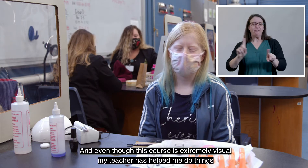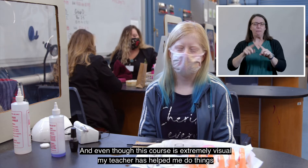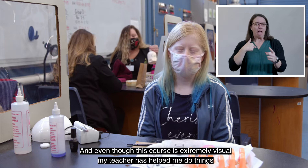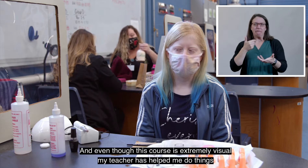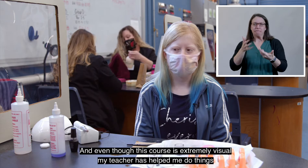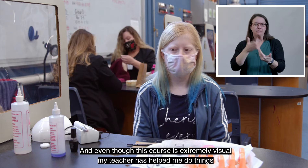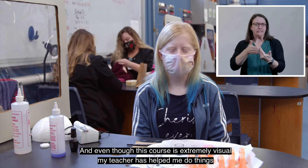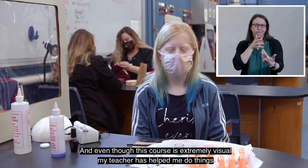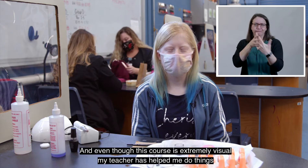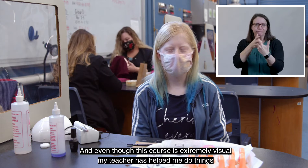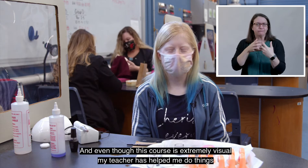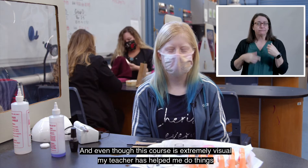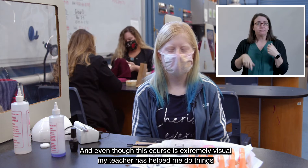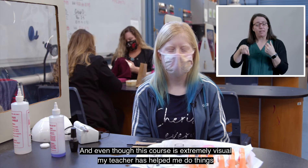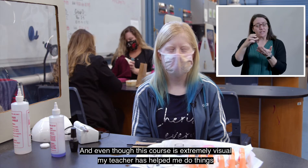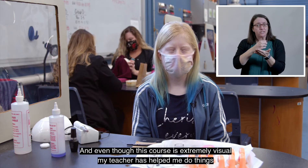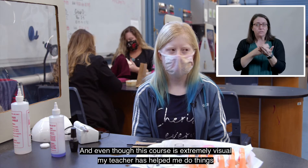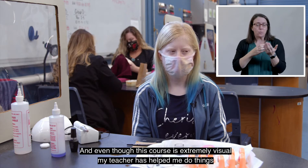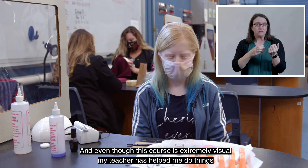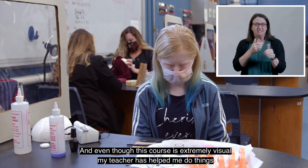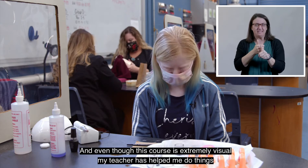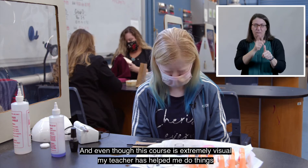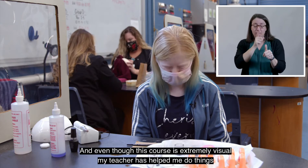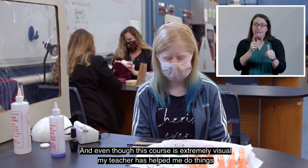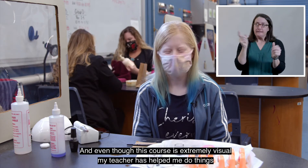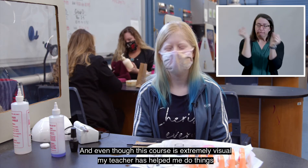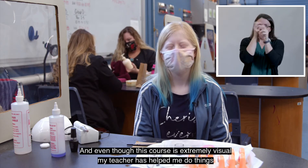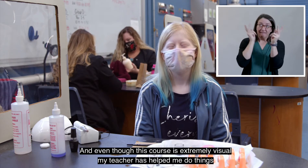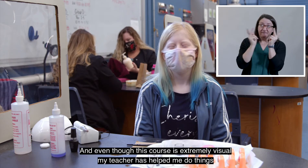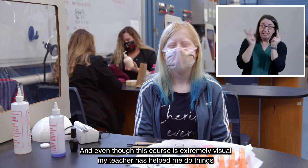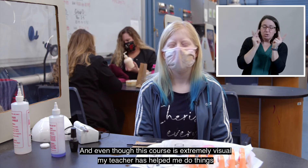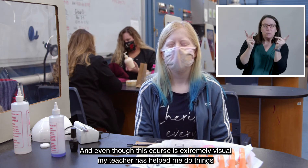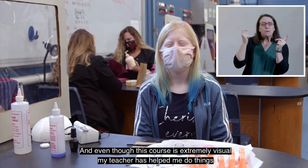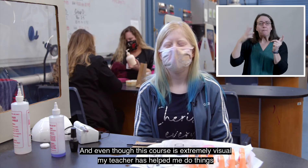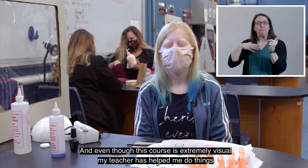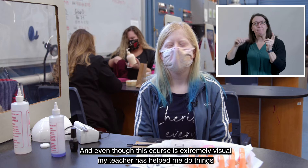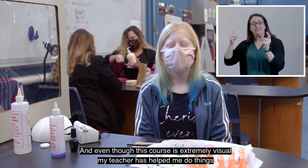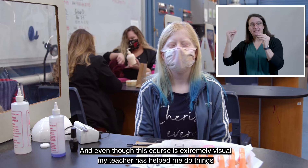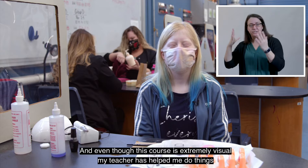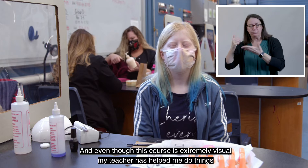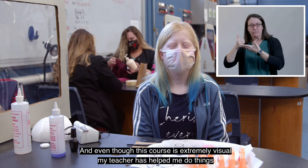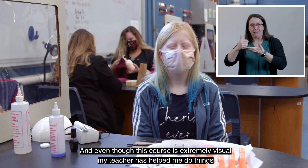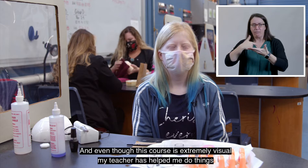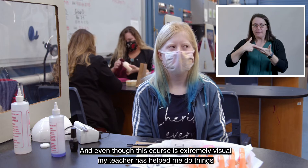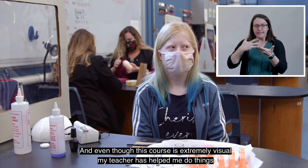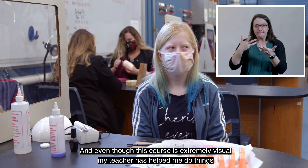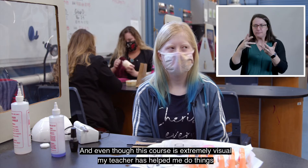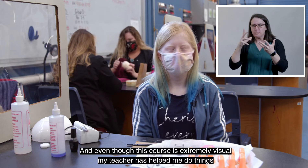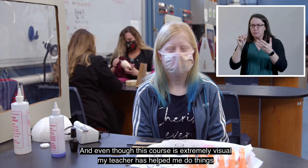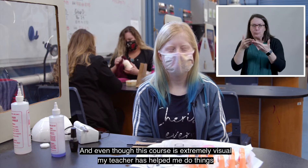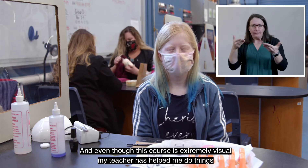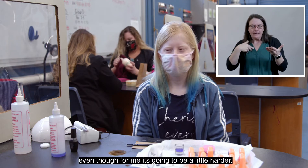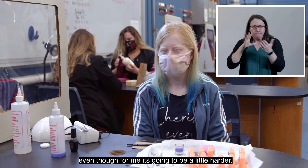else. And even though this course is extremely visual, my teacher has helped me